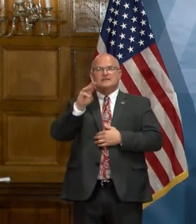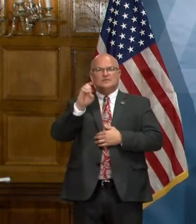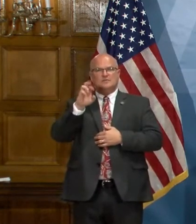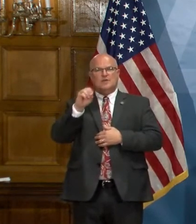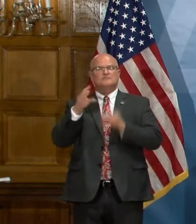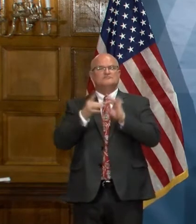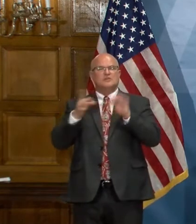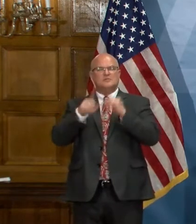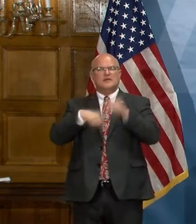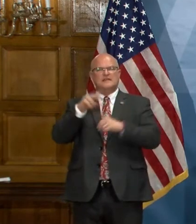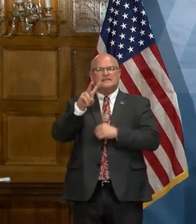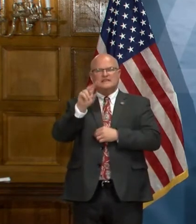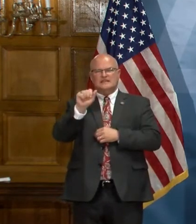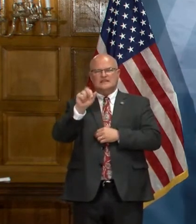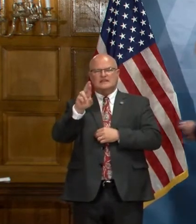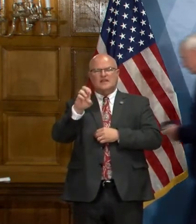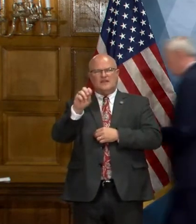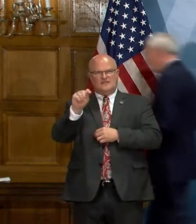want to comment on the variants?